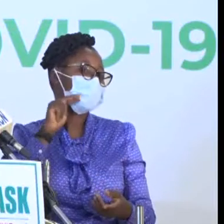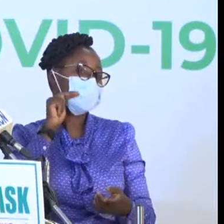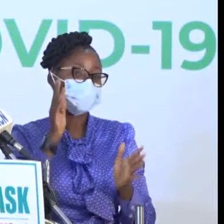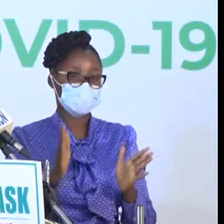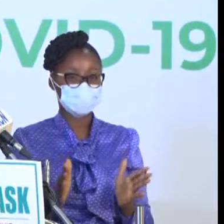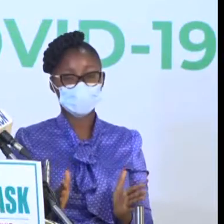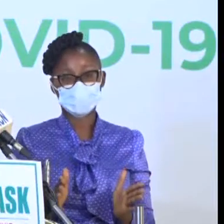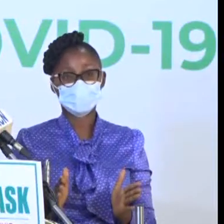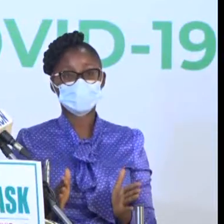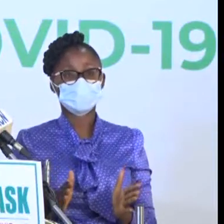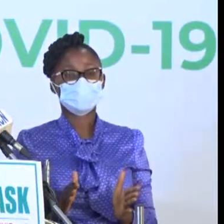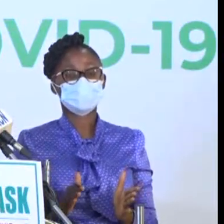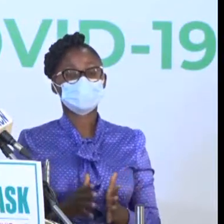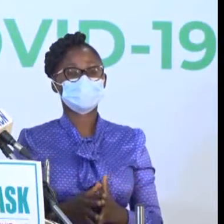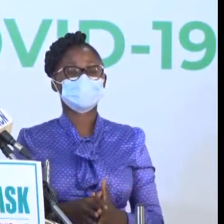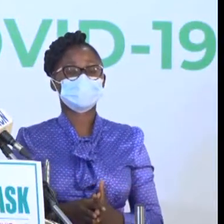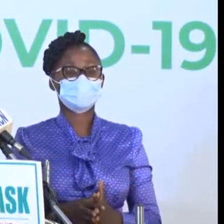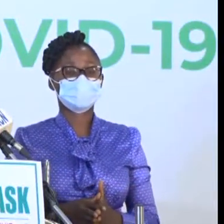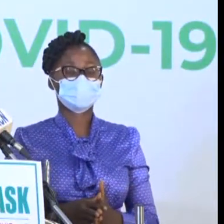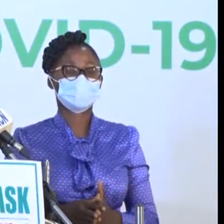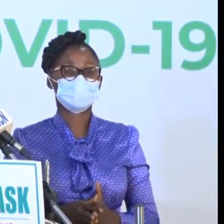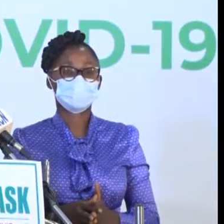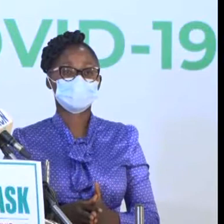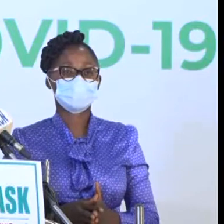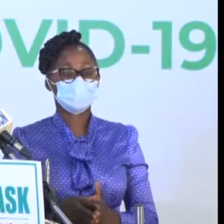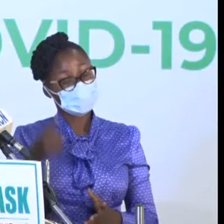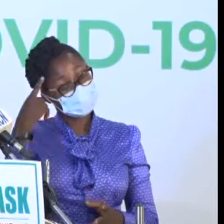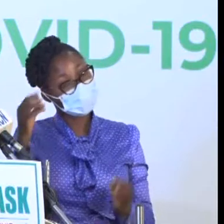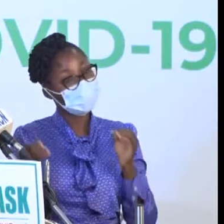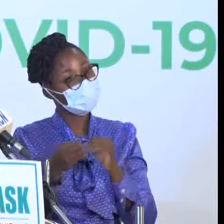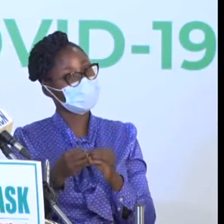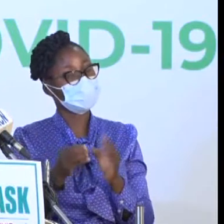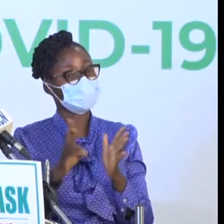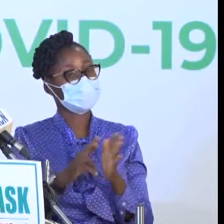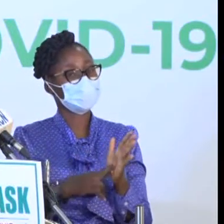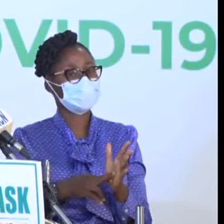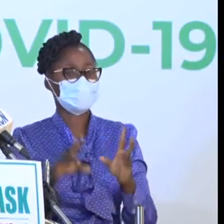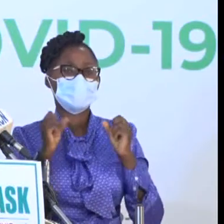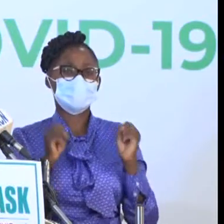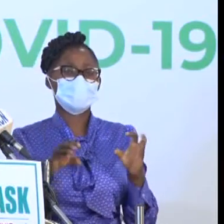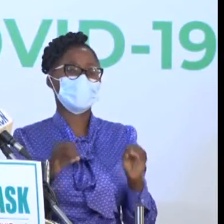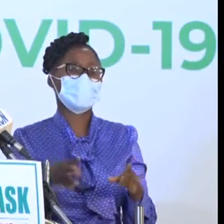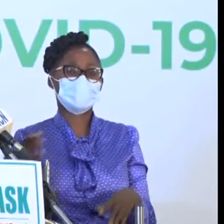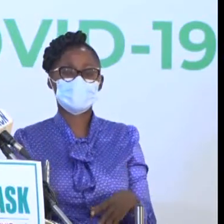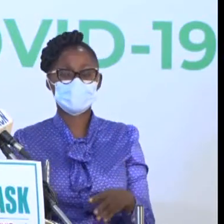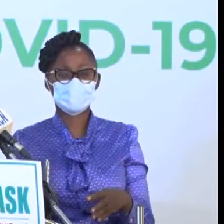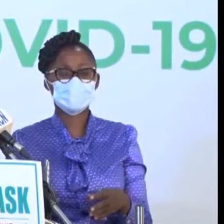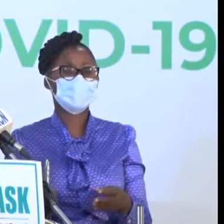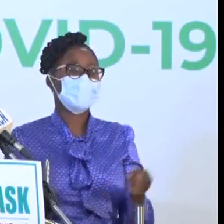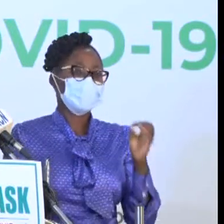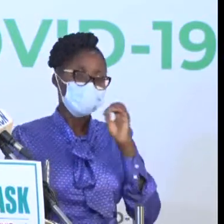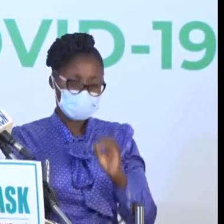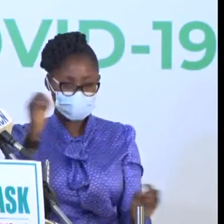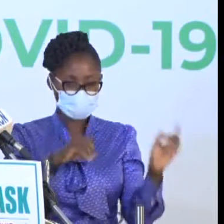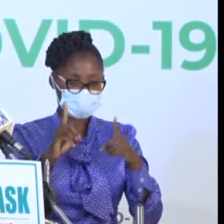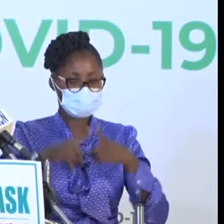Boss Mustafa, said civil servants on grade level 12 and below will continue to work from home because there were certain